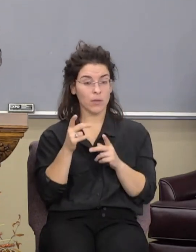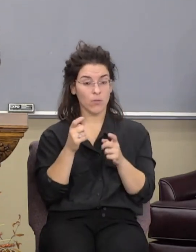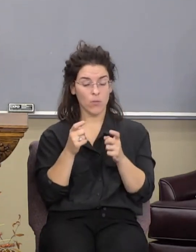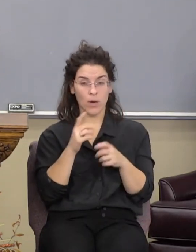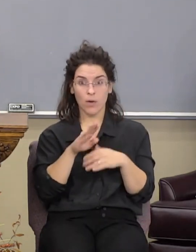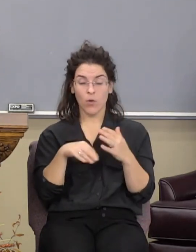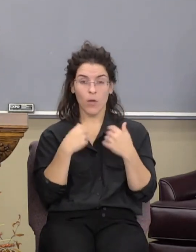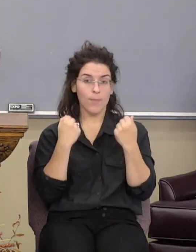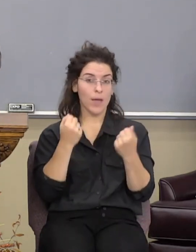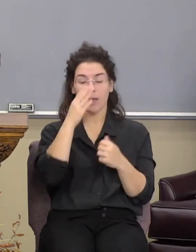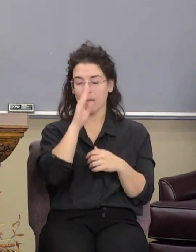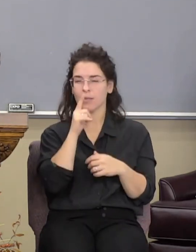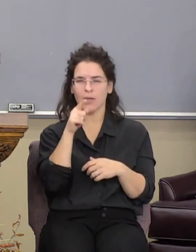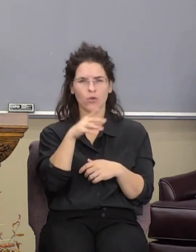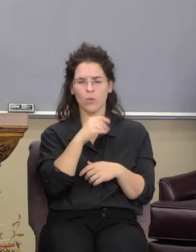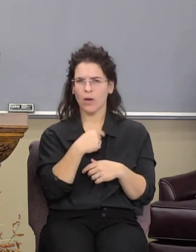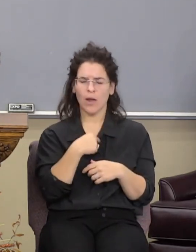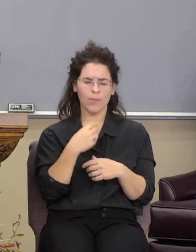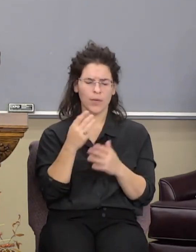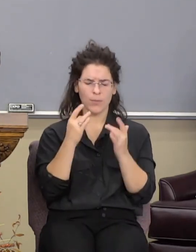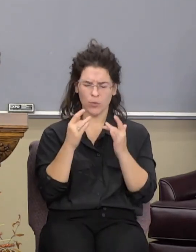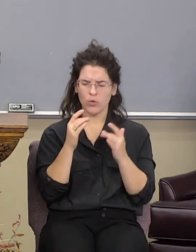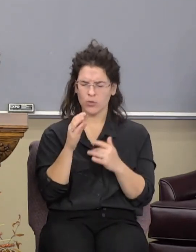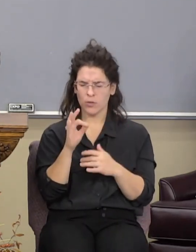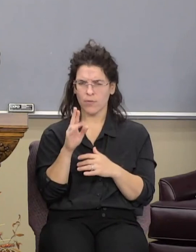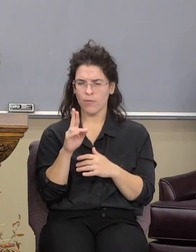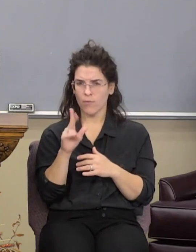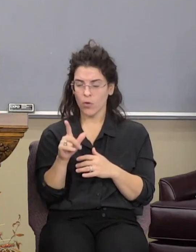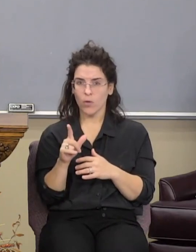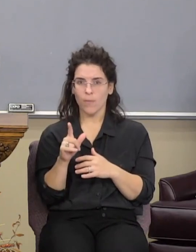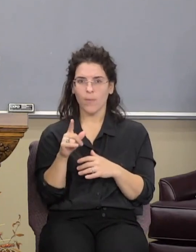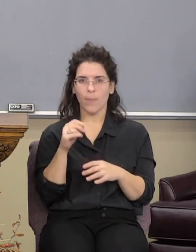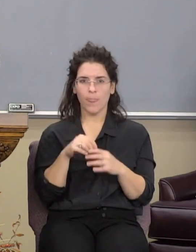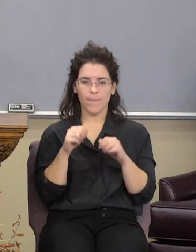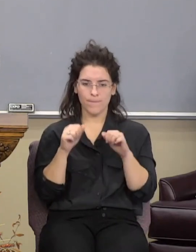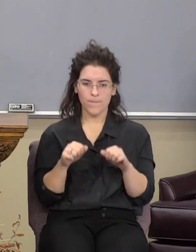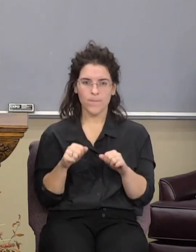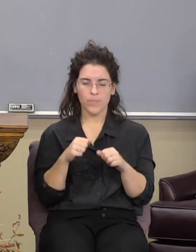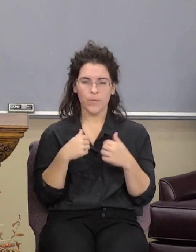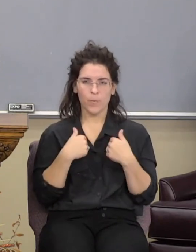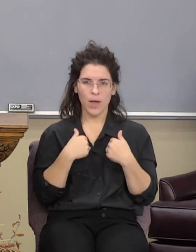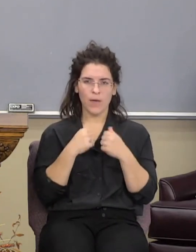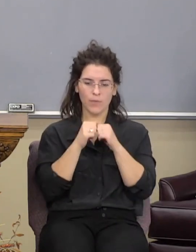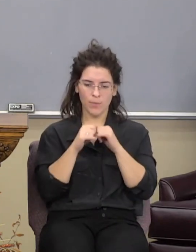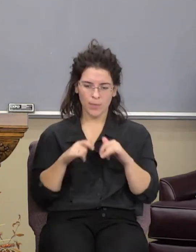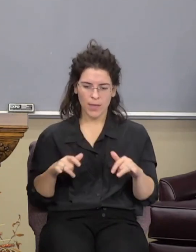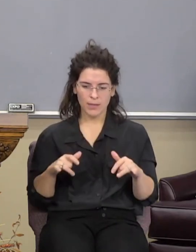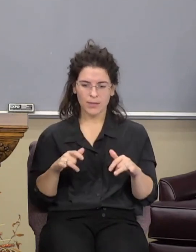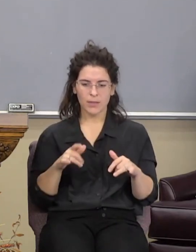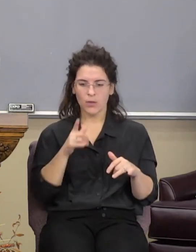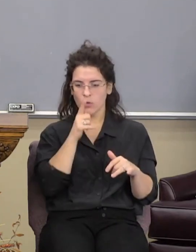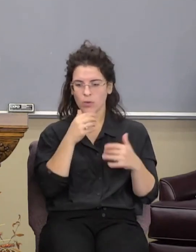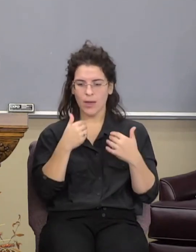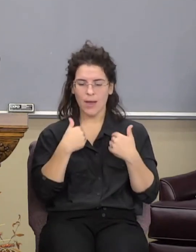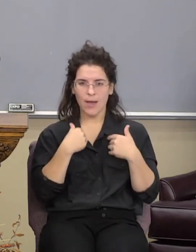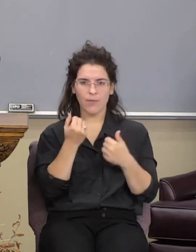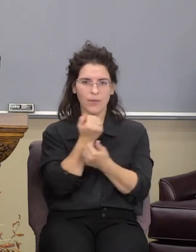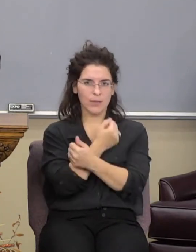The issue isn't you and I being merciful in order to get the blessing or to get the